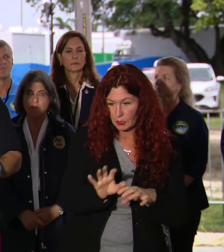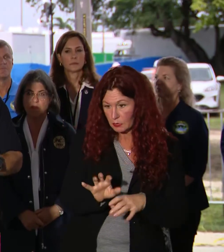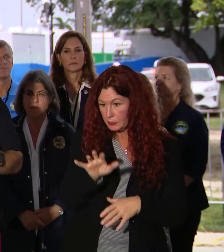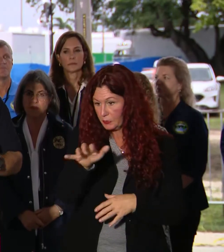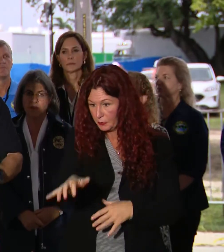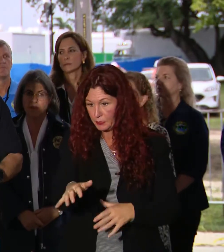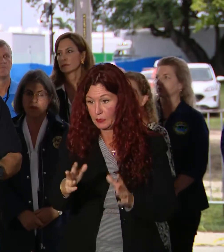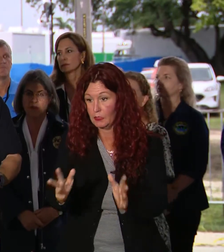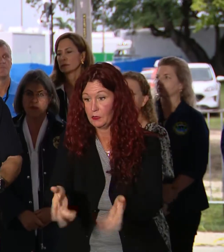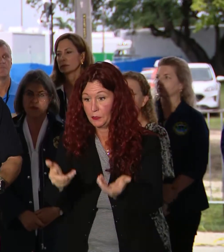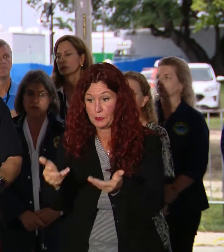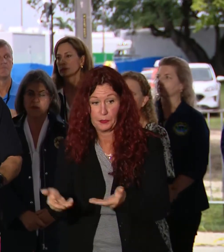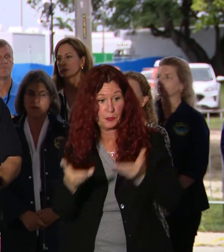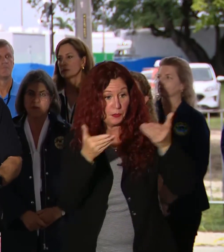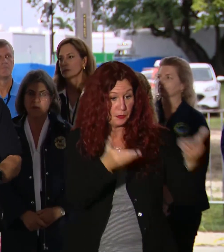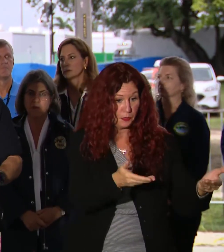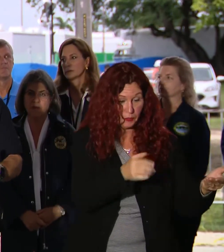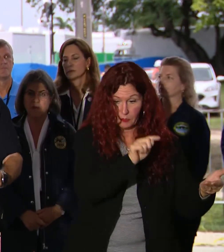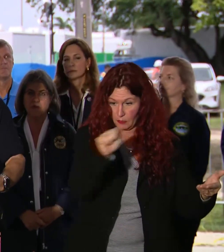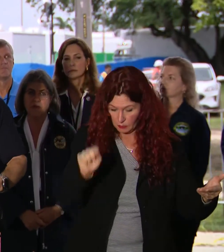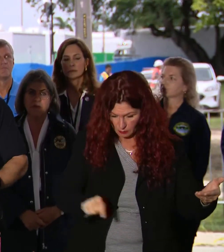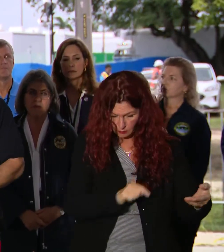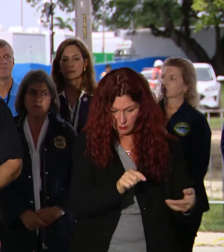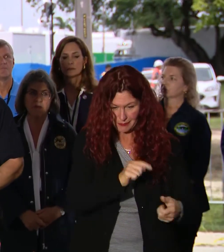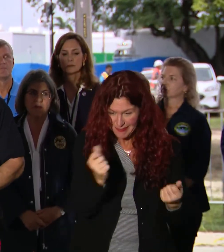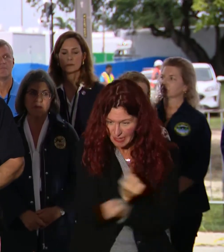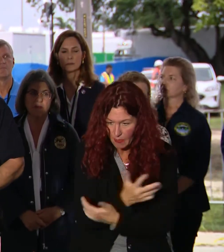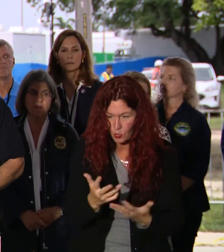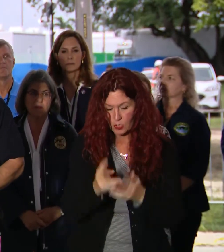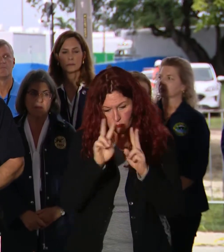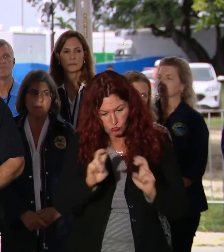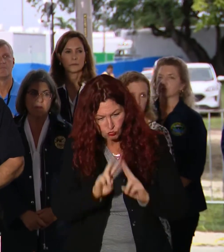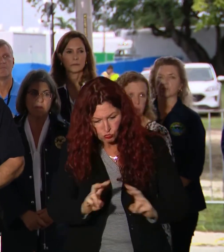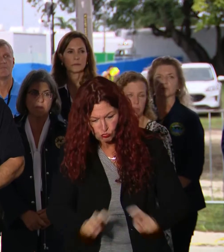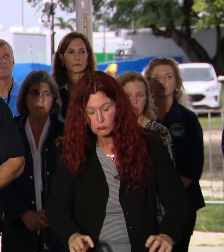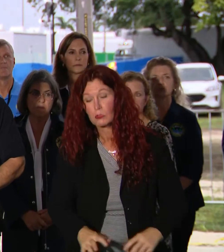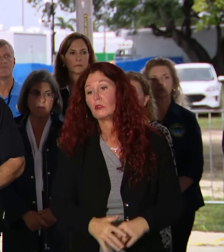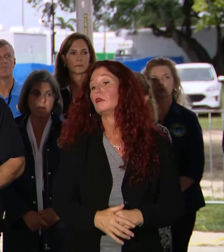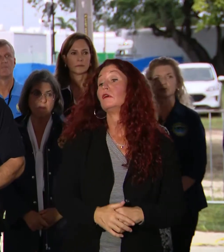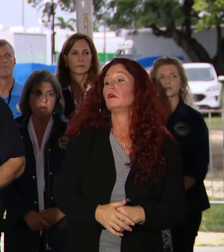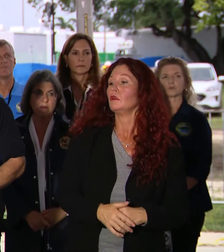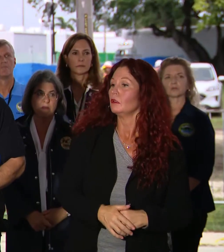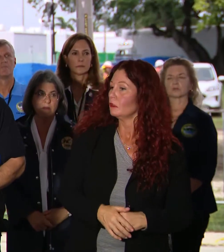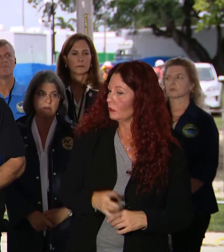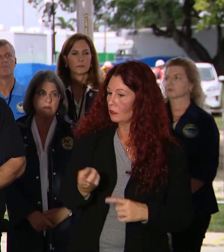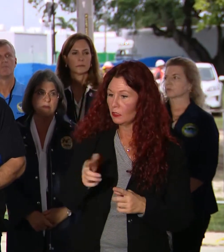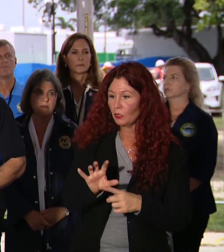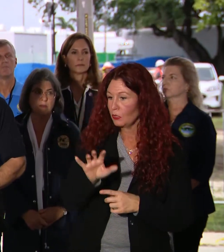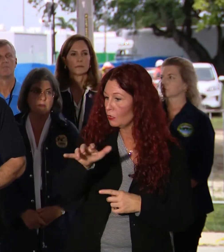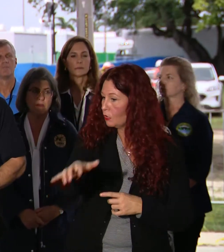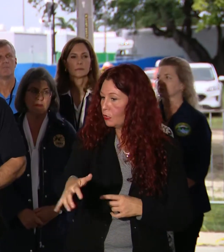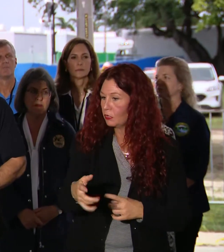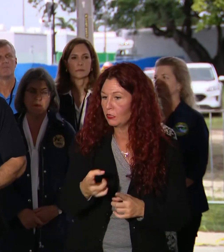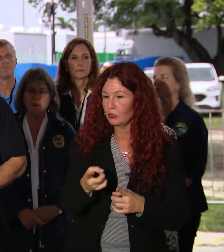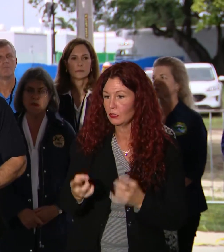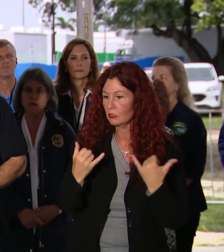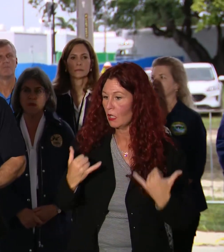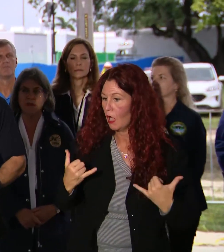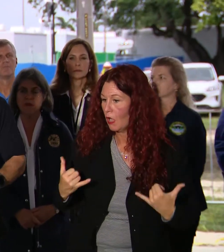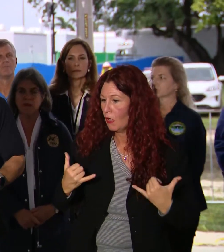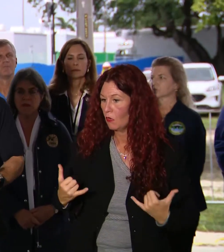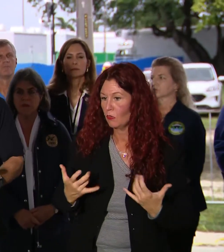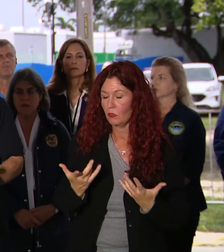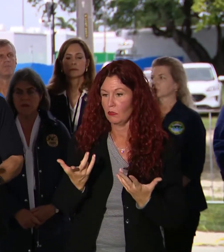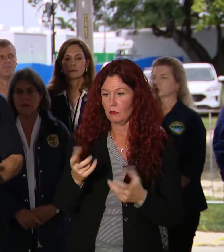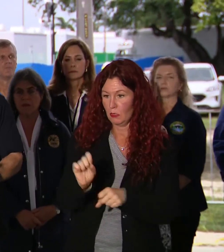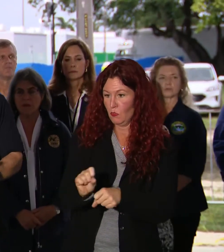to be constantly analyzed so that we can proceed with rescue operations on the scene. What's the latest status on the pile? What is that like for the workers right